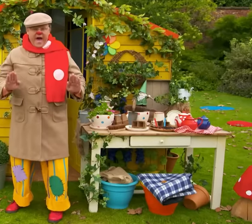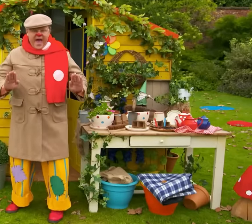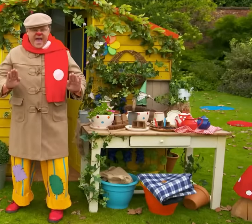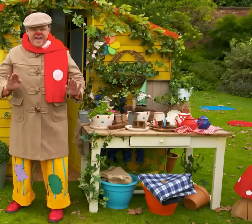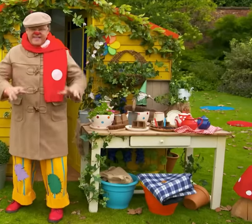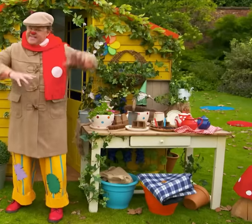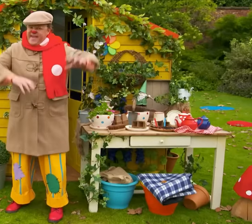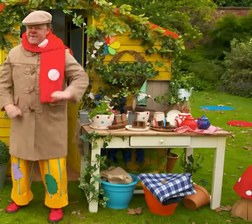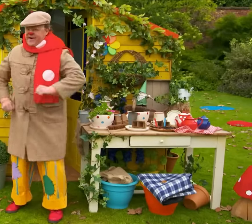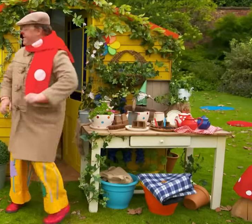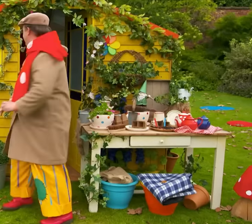Wait.